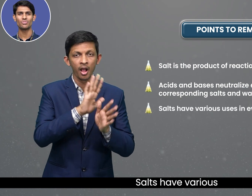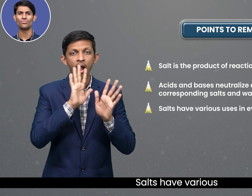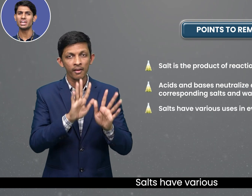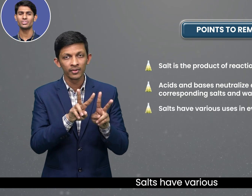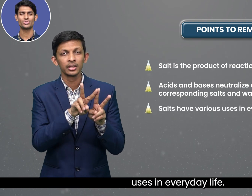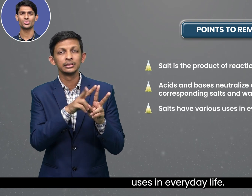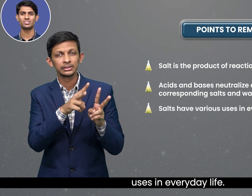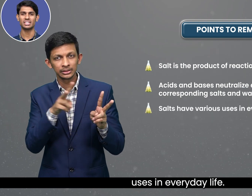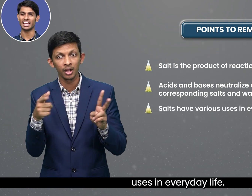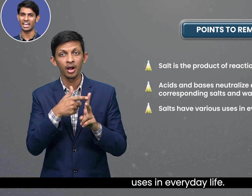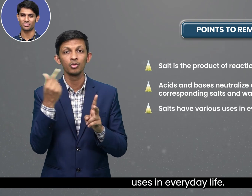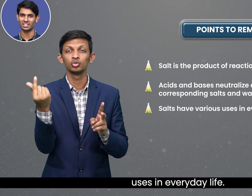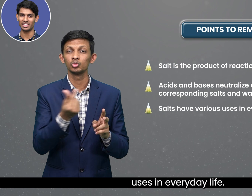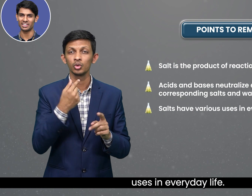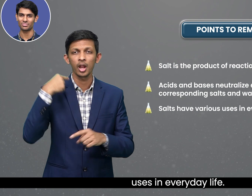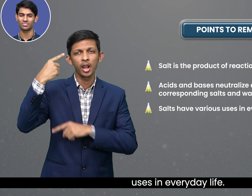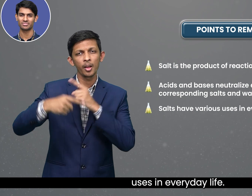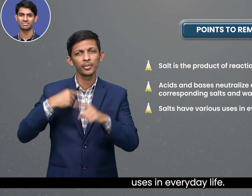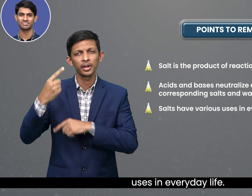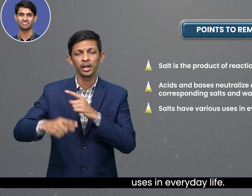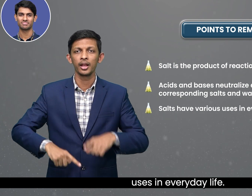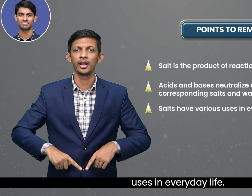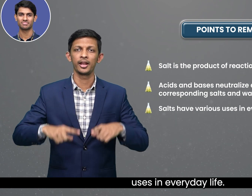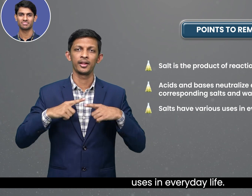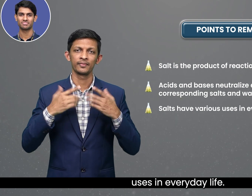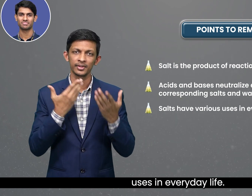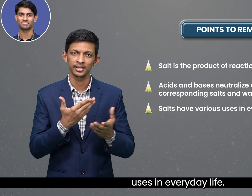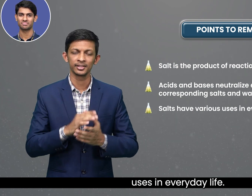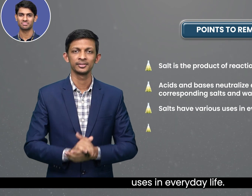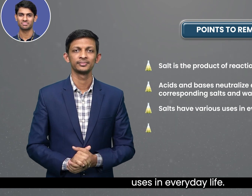Salts have various uses in everyday life.